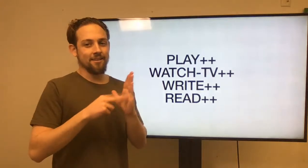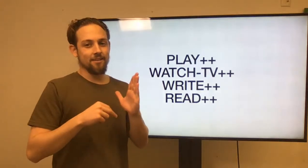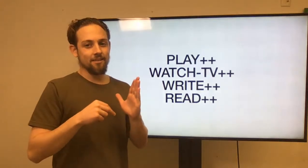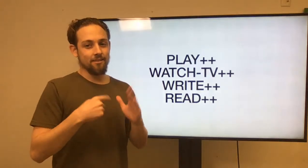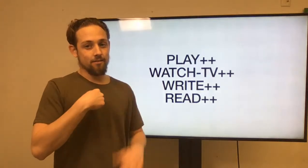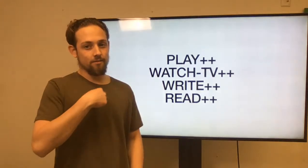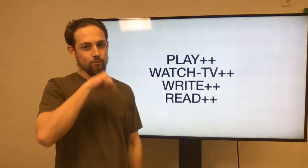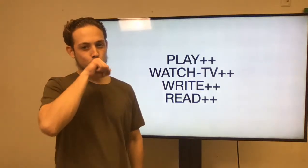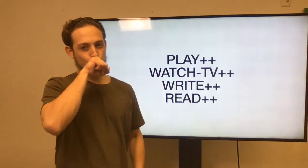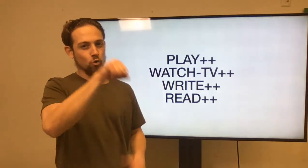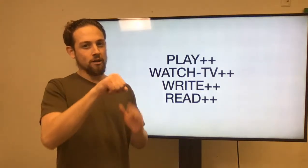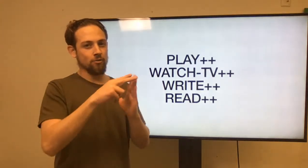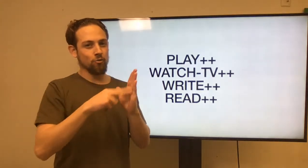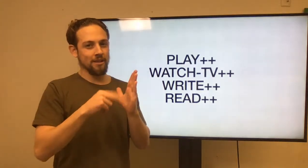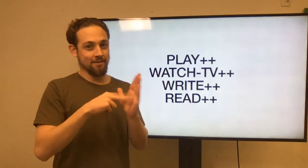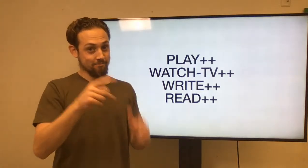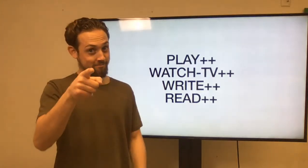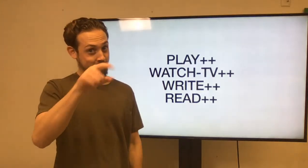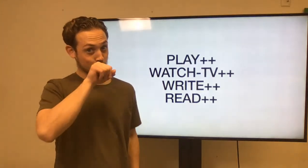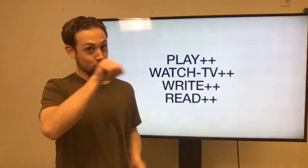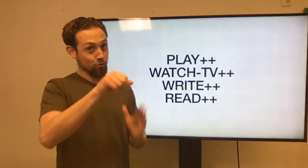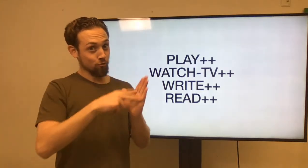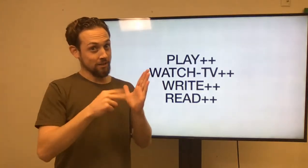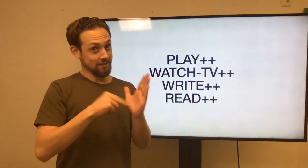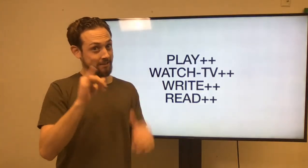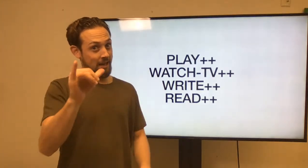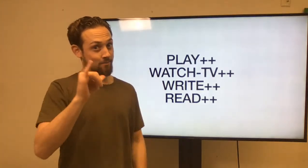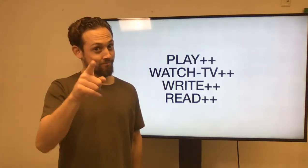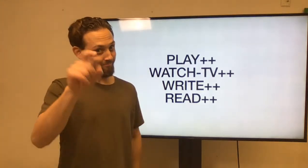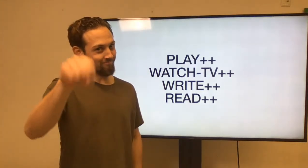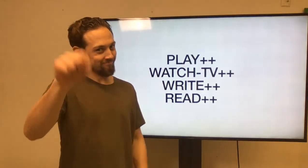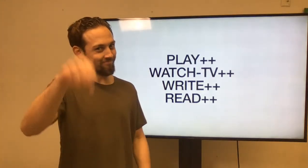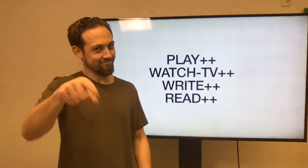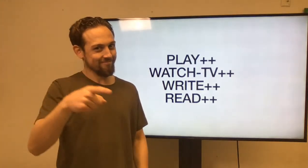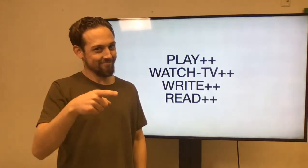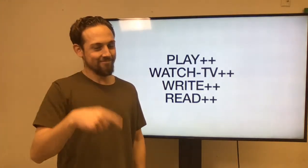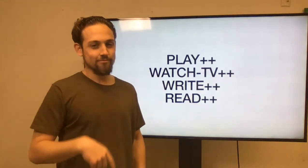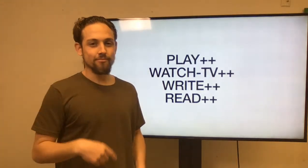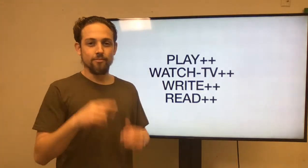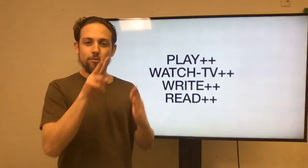You can also read. I love to read. I hope you love to read too.